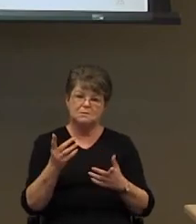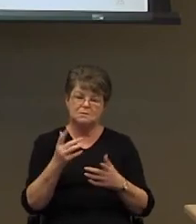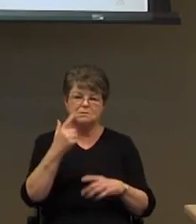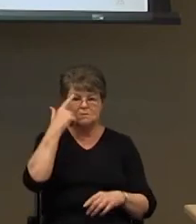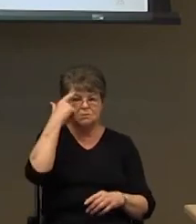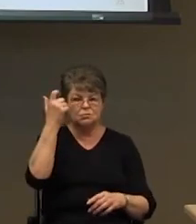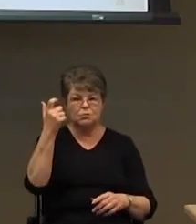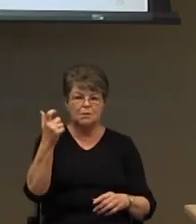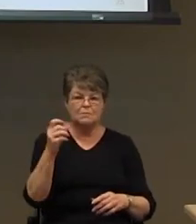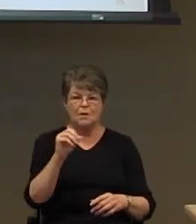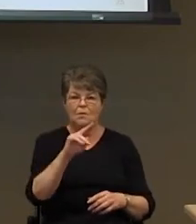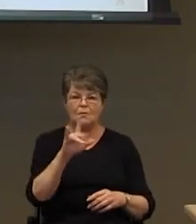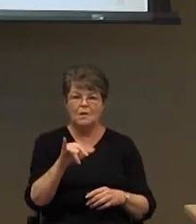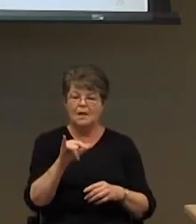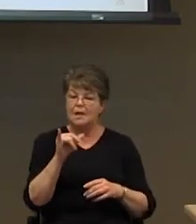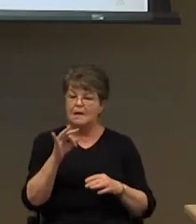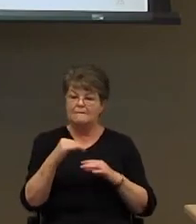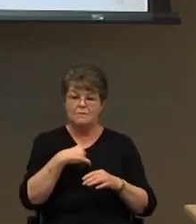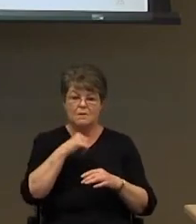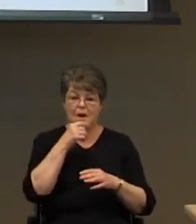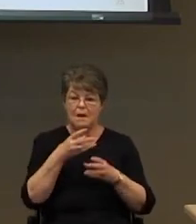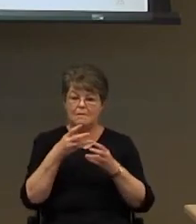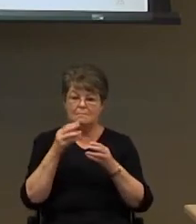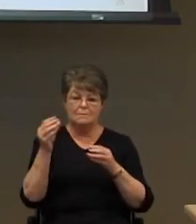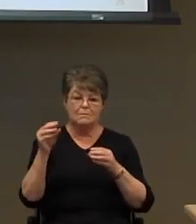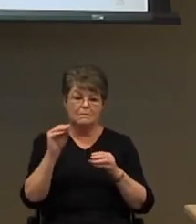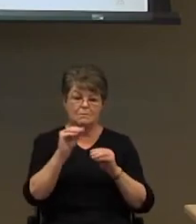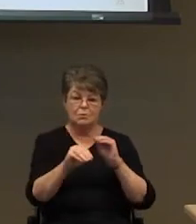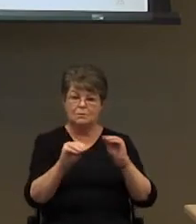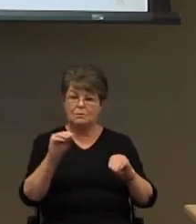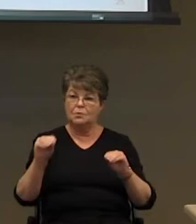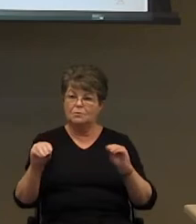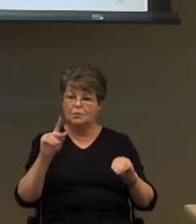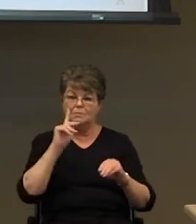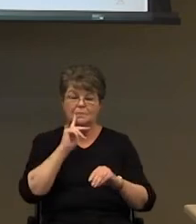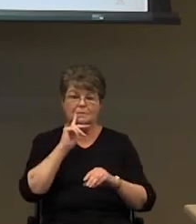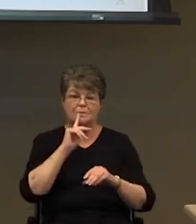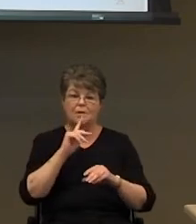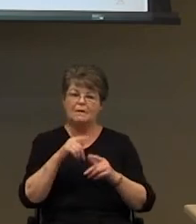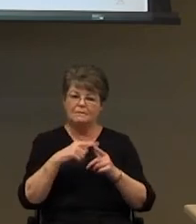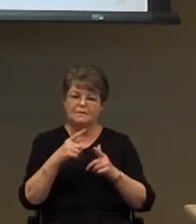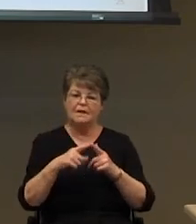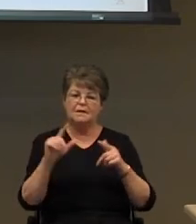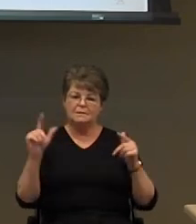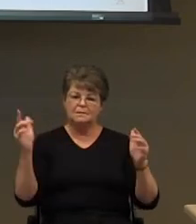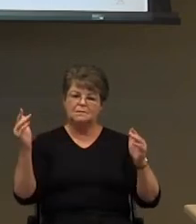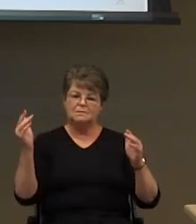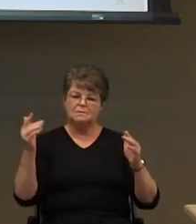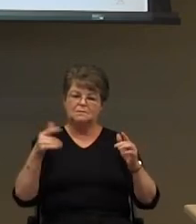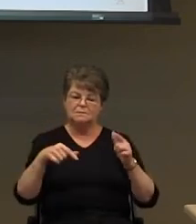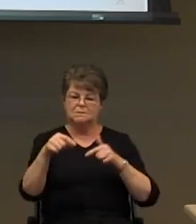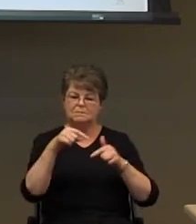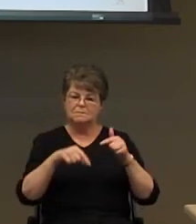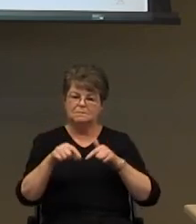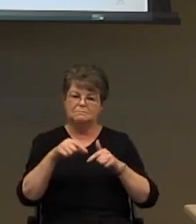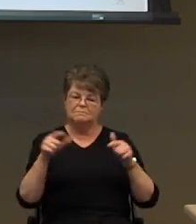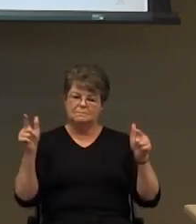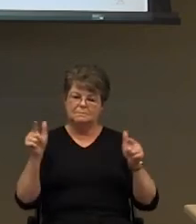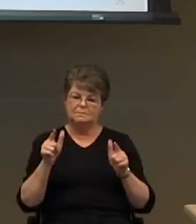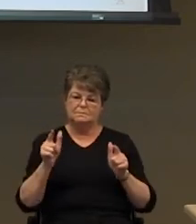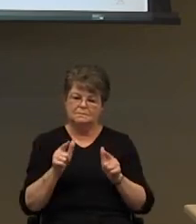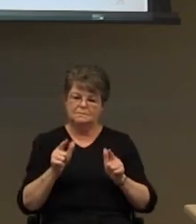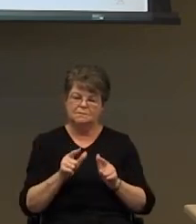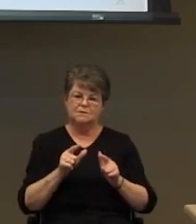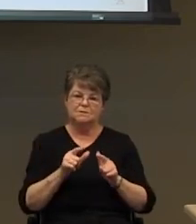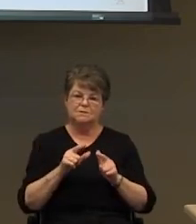is a dream. And if we aren't going to put the people in place, then let's scale back. Once again, let's scale our expectations of economic development